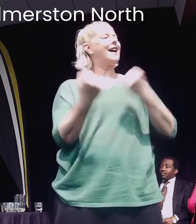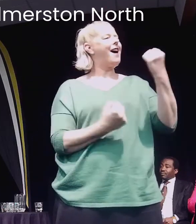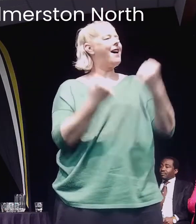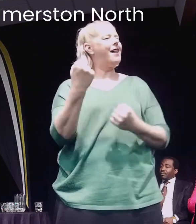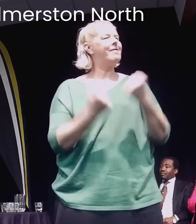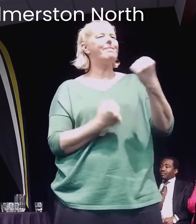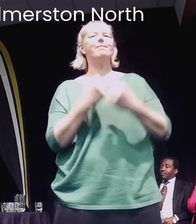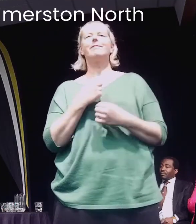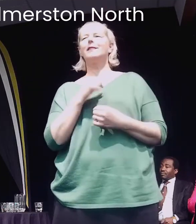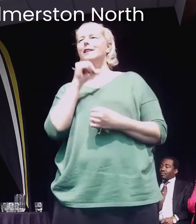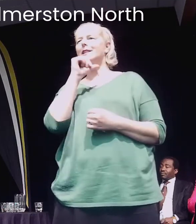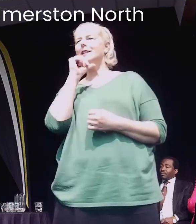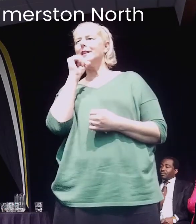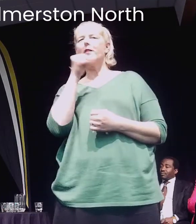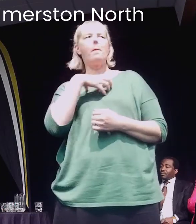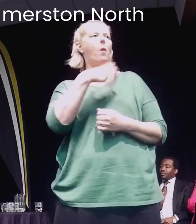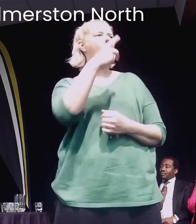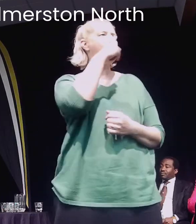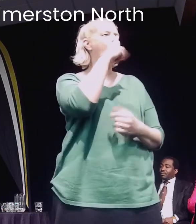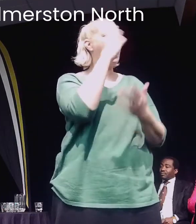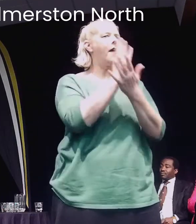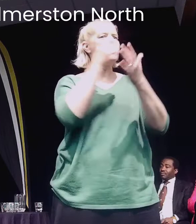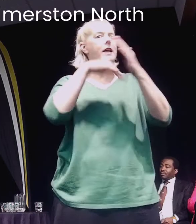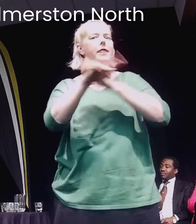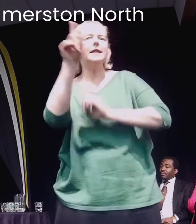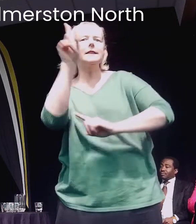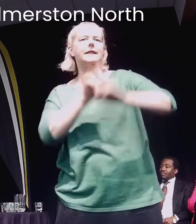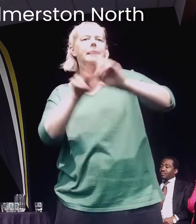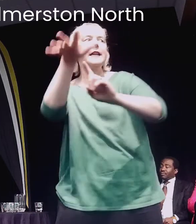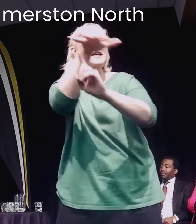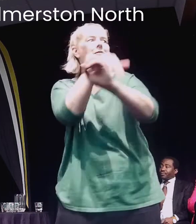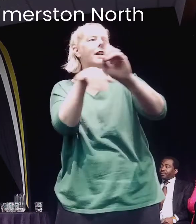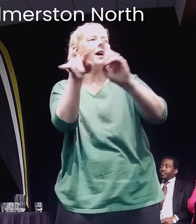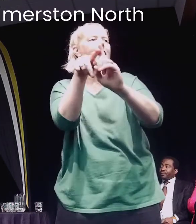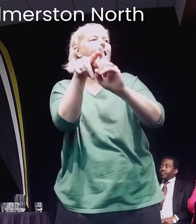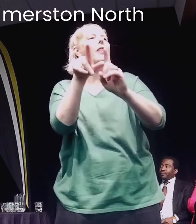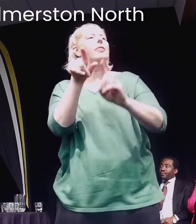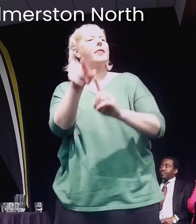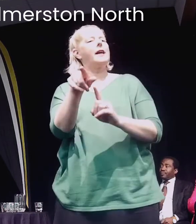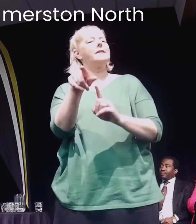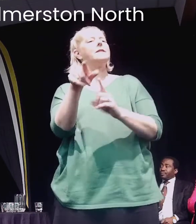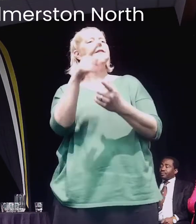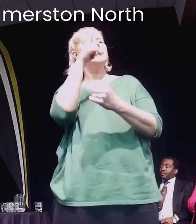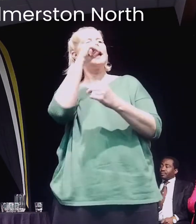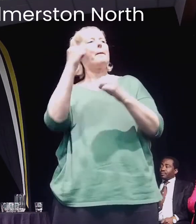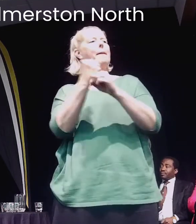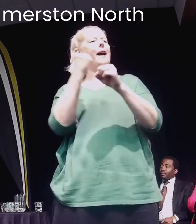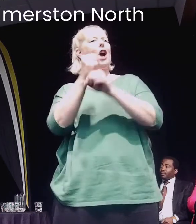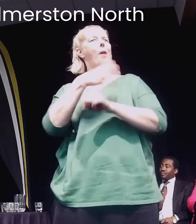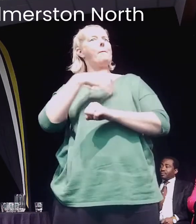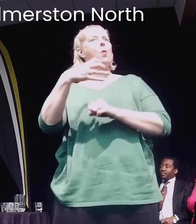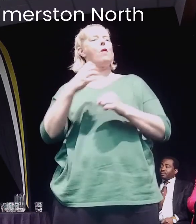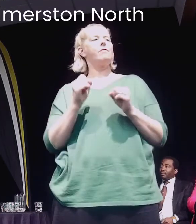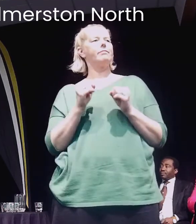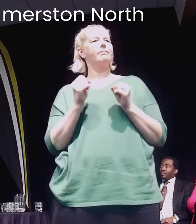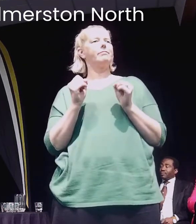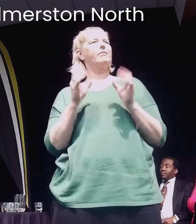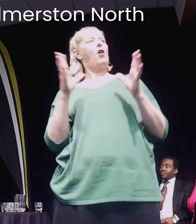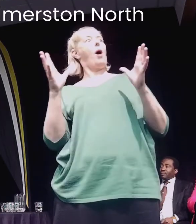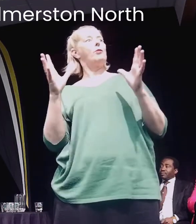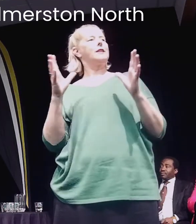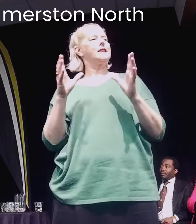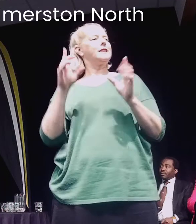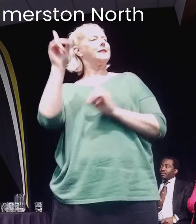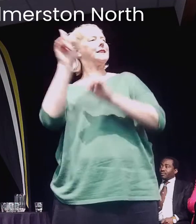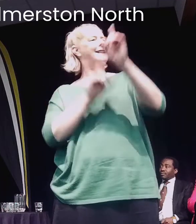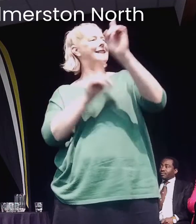spaces, that creates for a more vibrant culture. So I would probably do it backwards. I would look at ways to actually make sure that